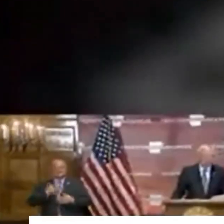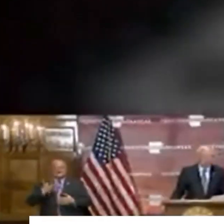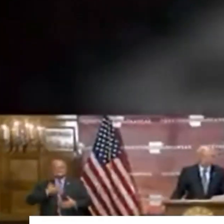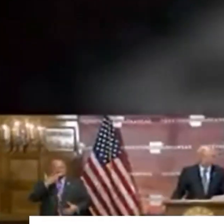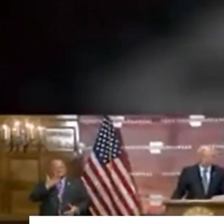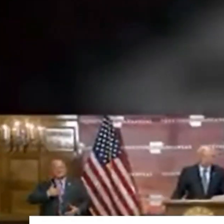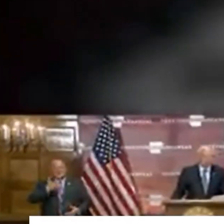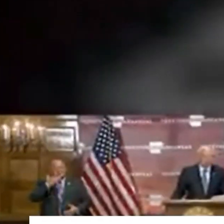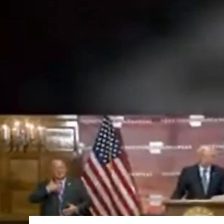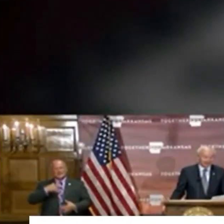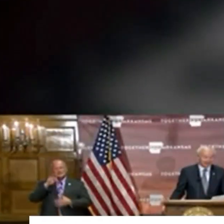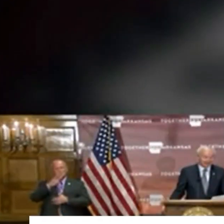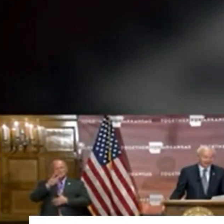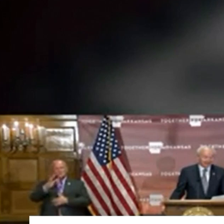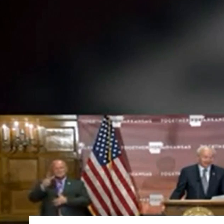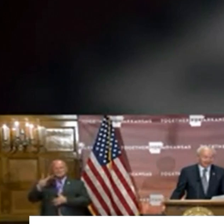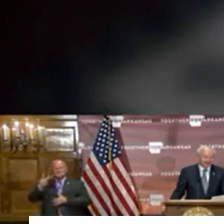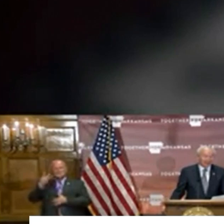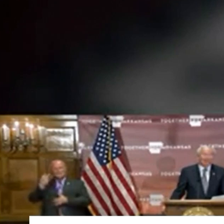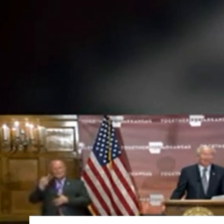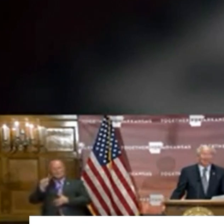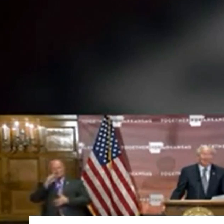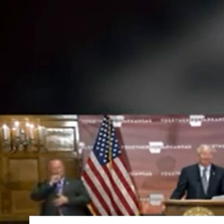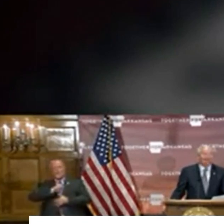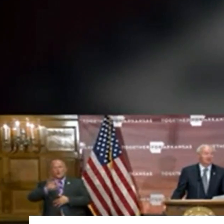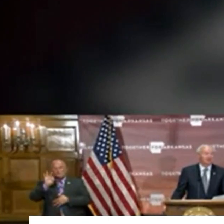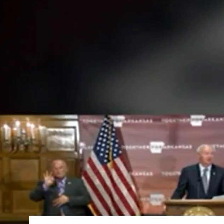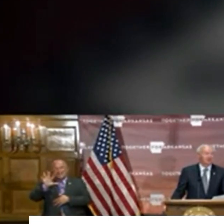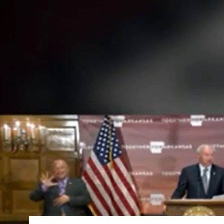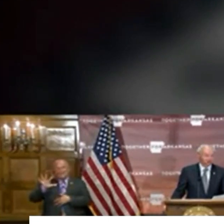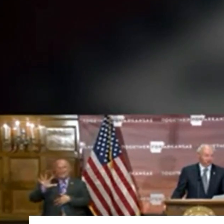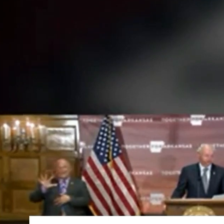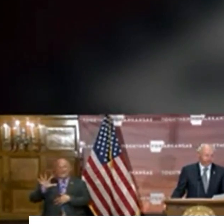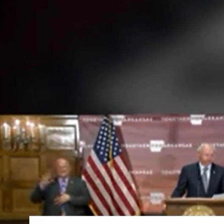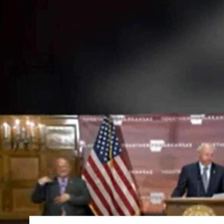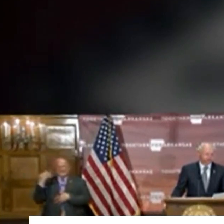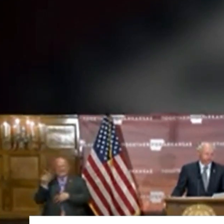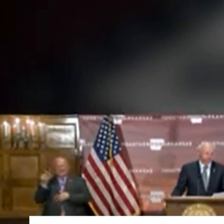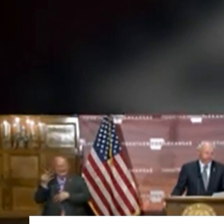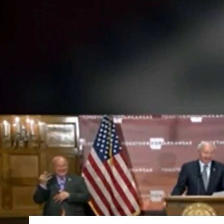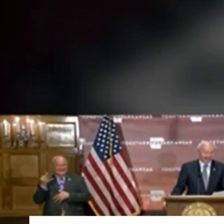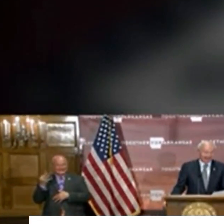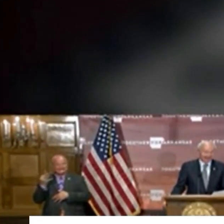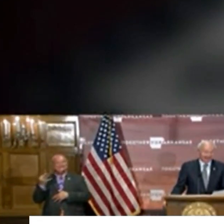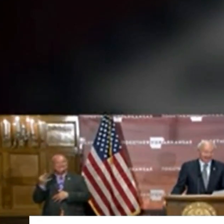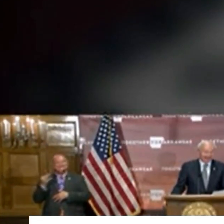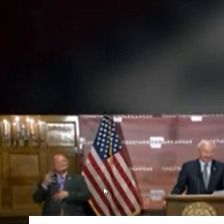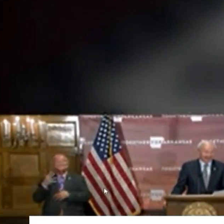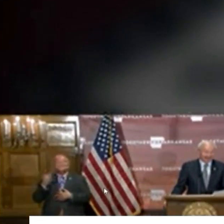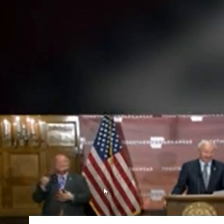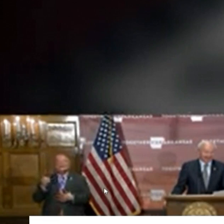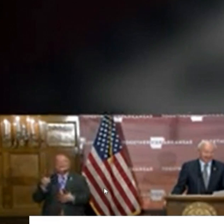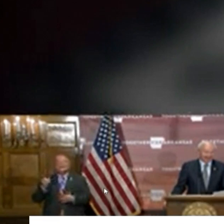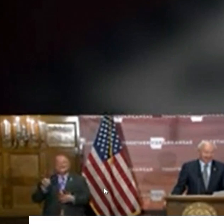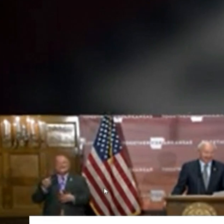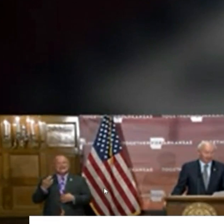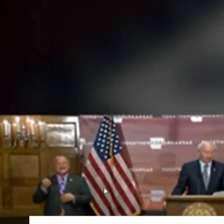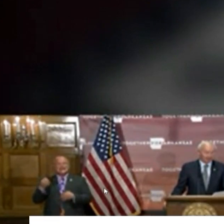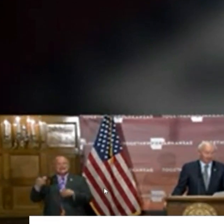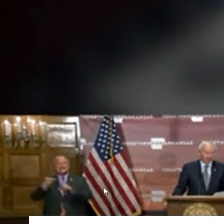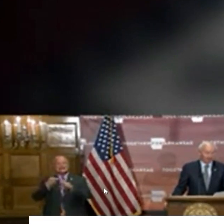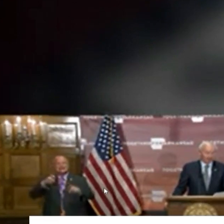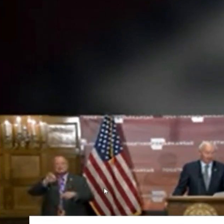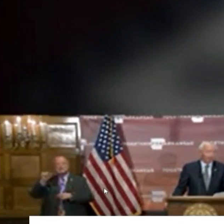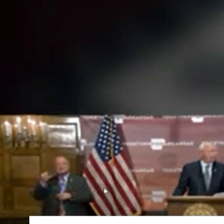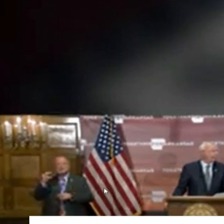World War II veteran, and he turned 95 years of age on Friday, and he's from